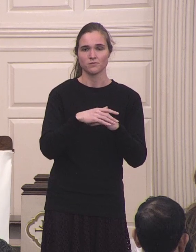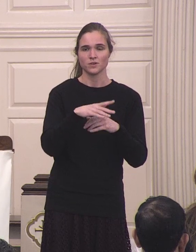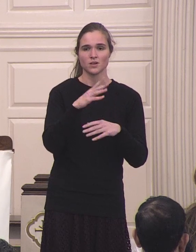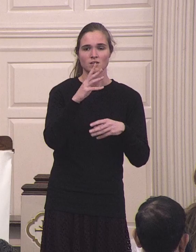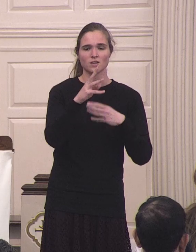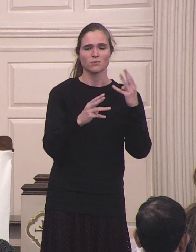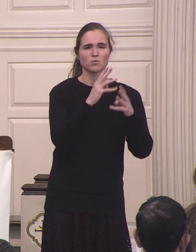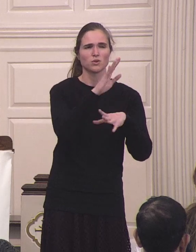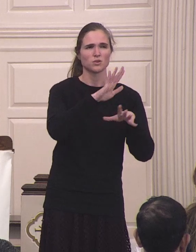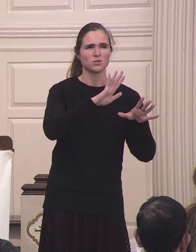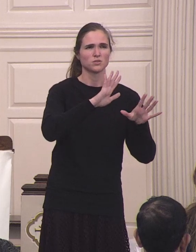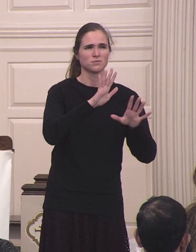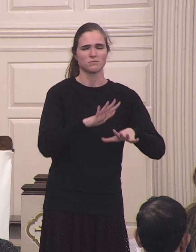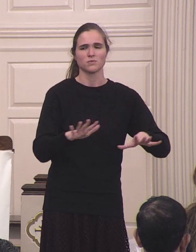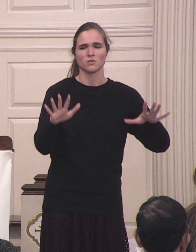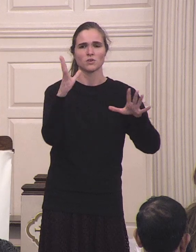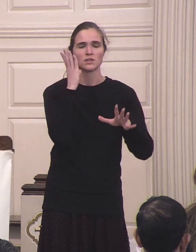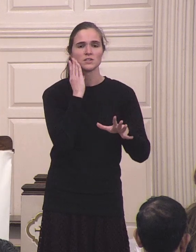of the world,